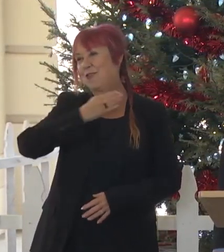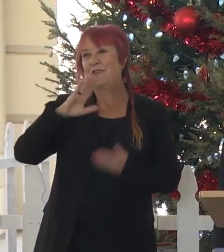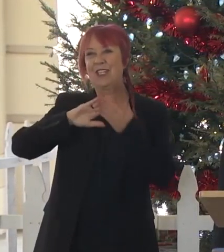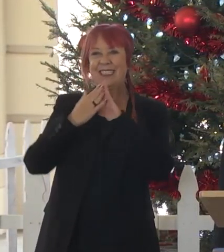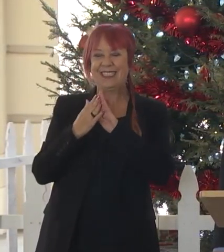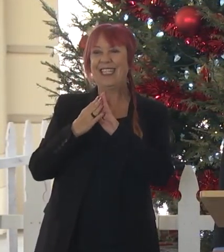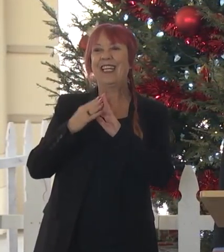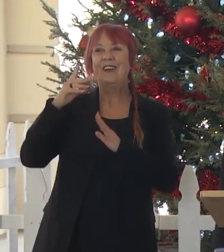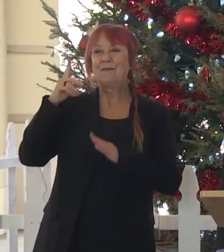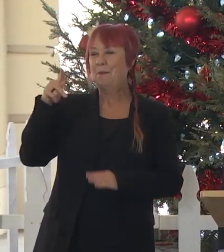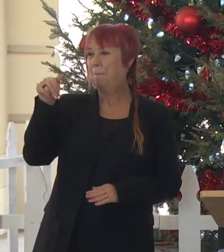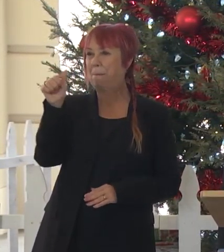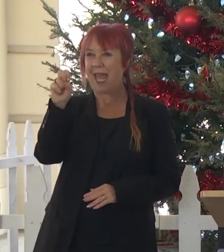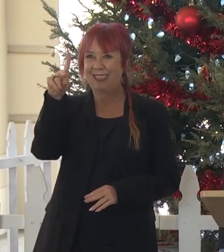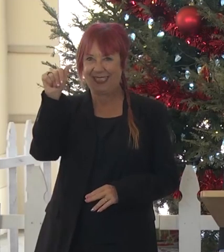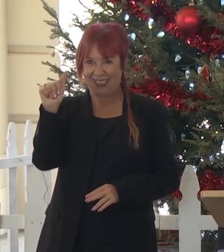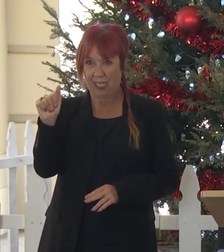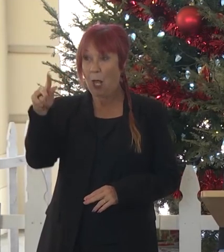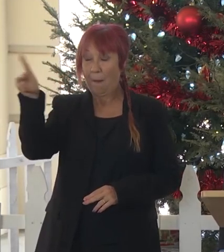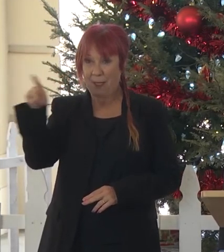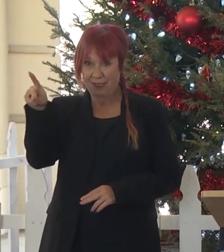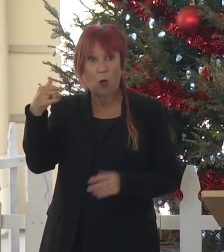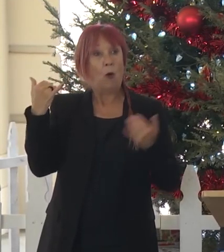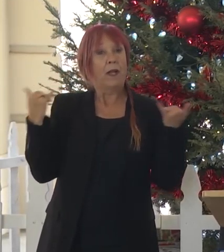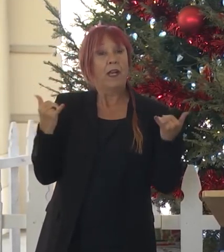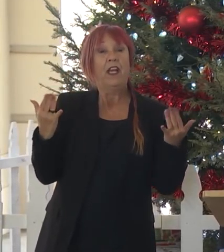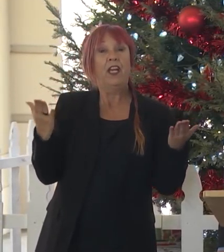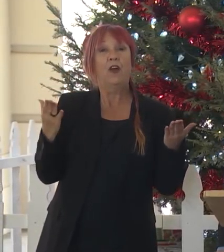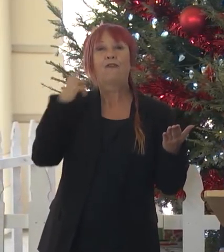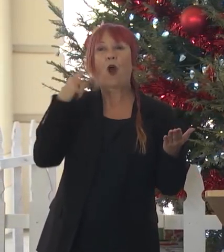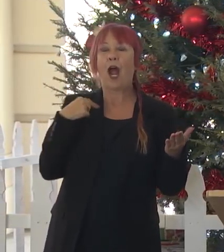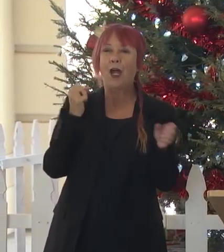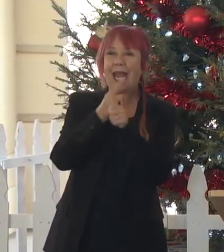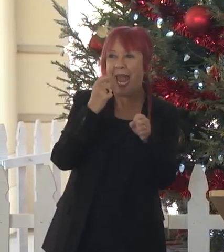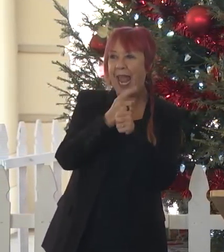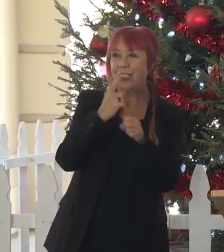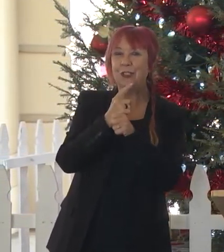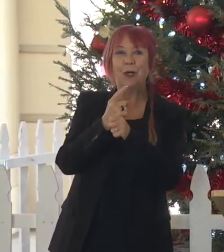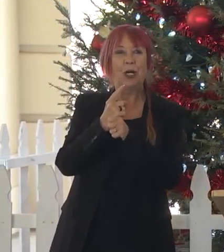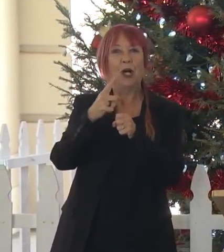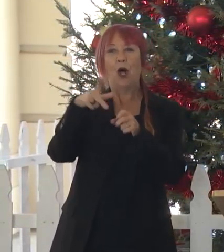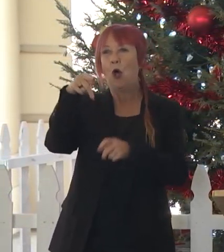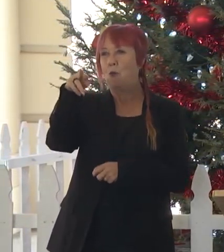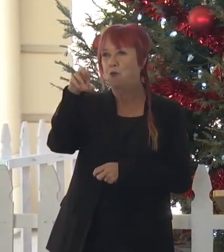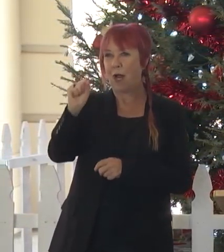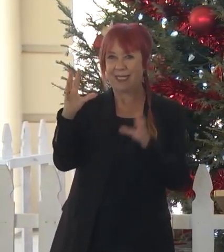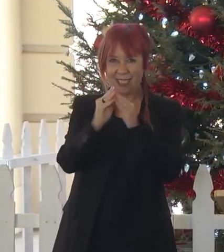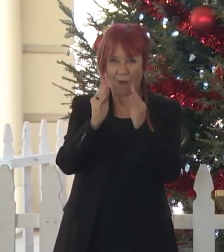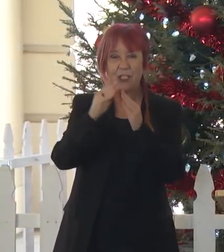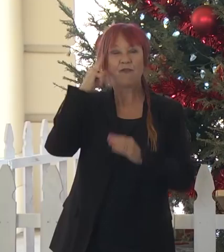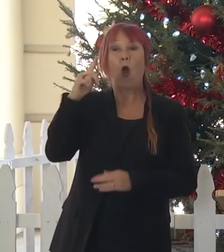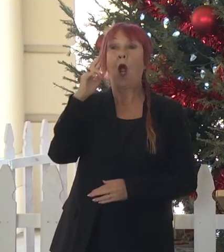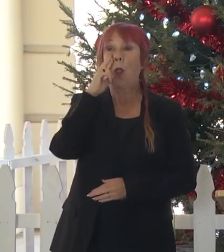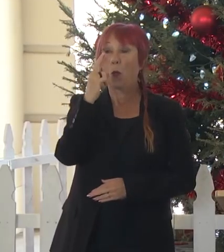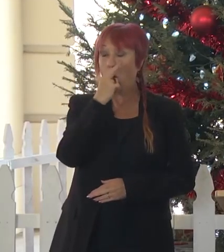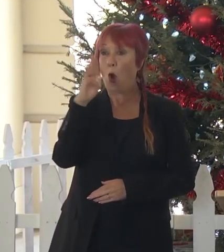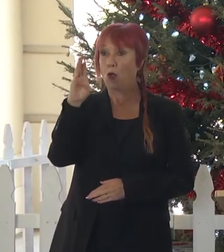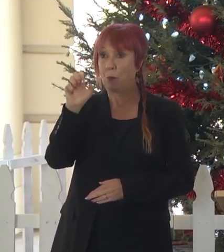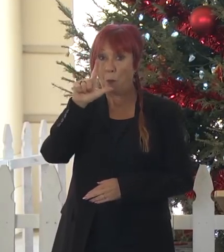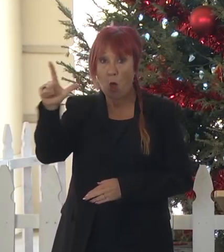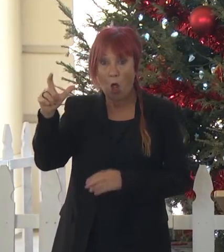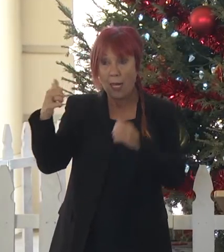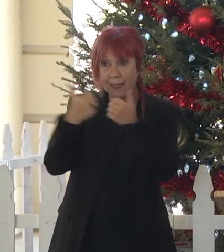our annual Public Safety and Security Press Conference on the Rose Parade and the Rose Bowl game. At this point in time,